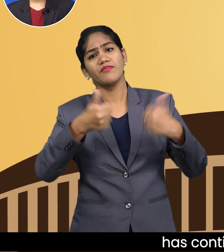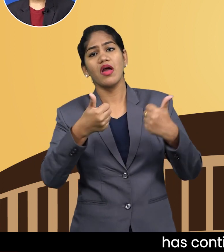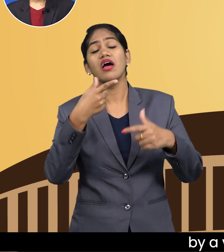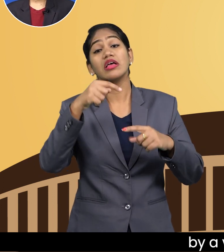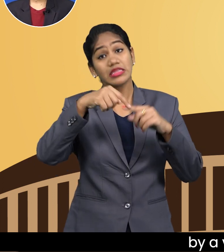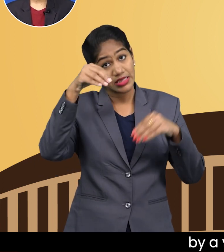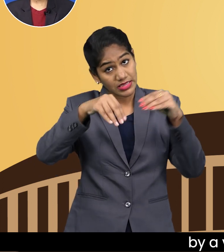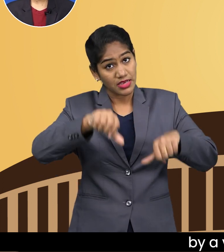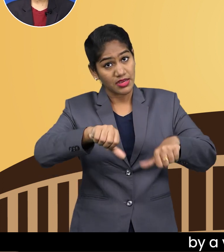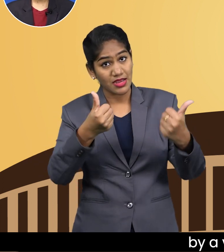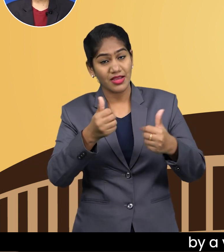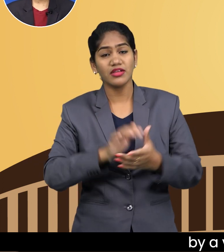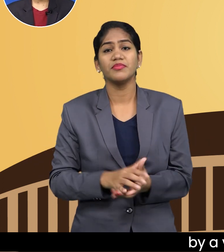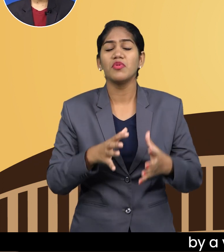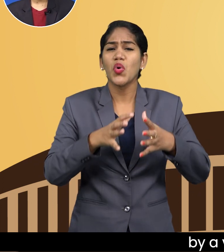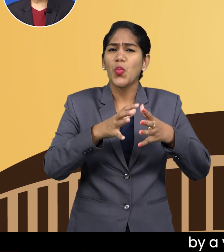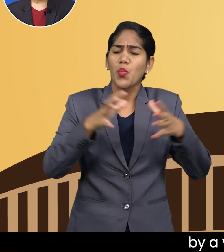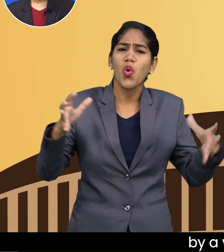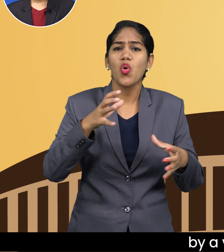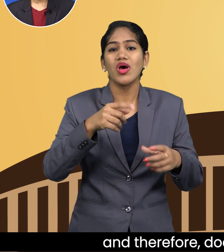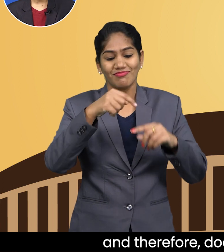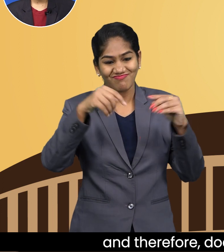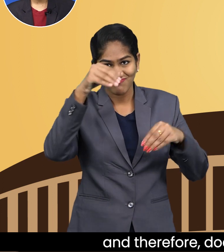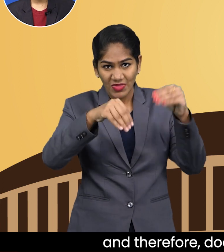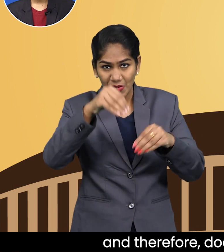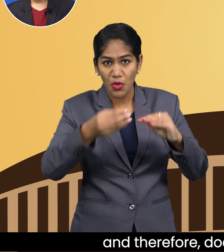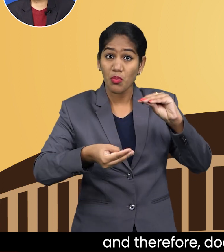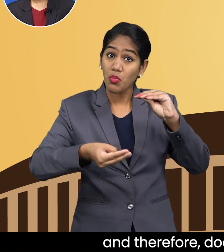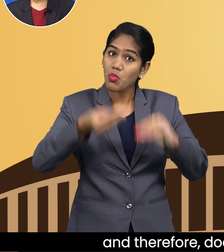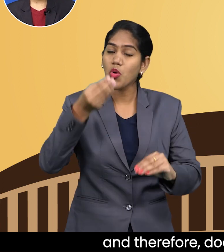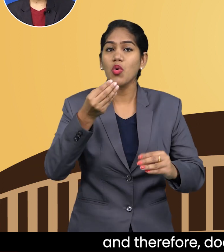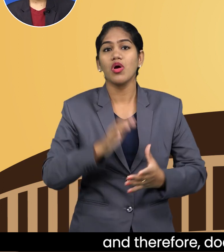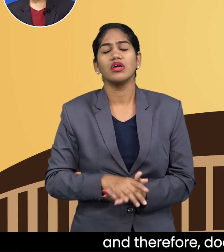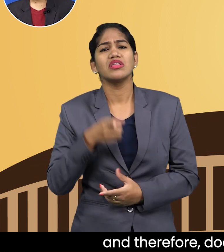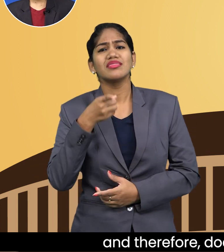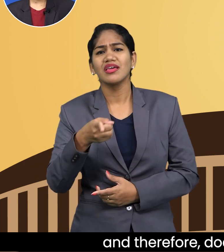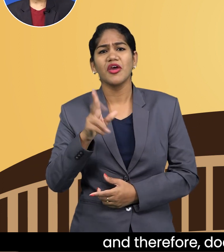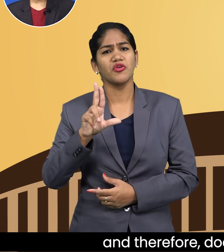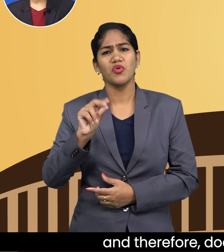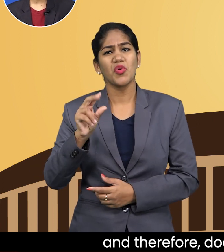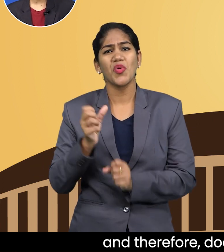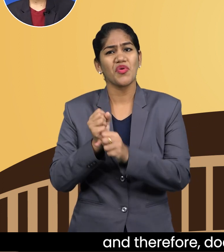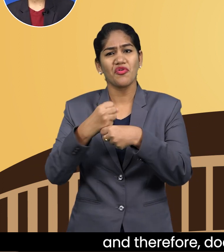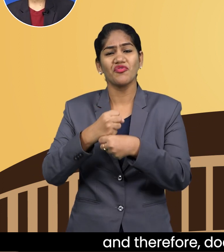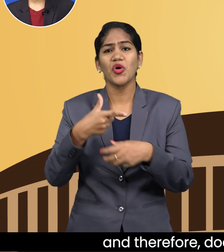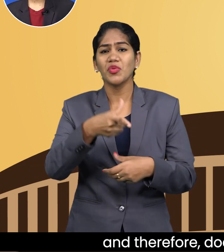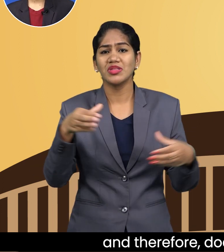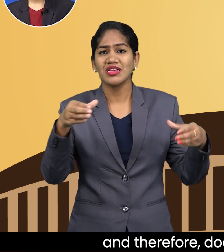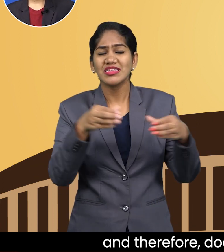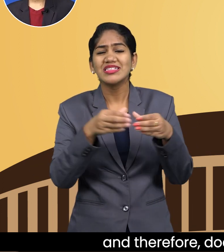elections by a very large majority and therefore does not require to form